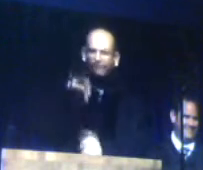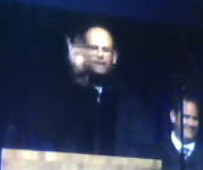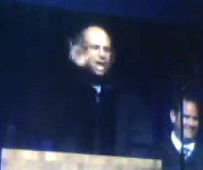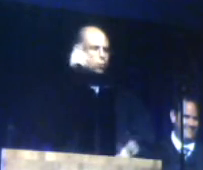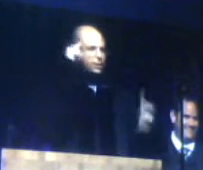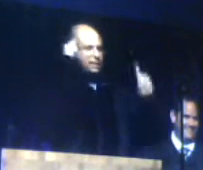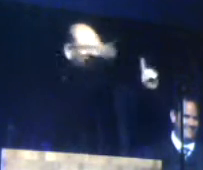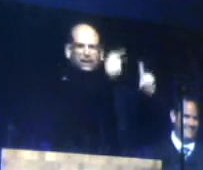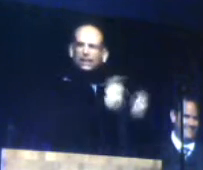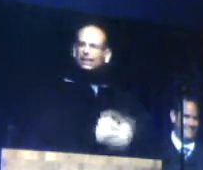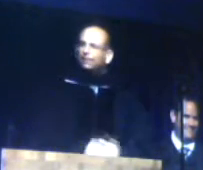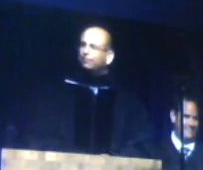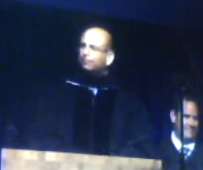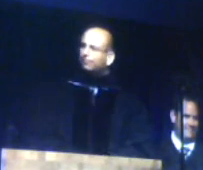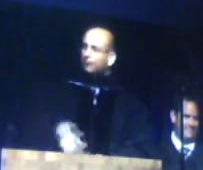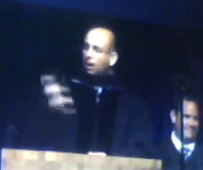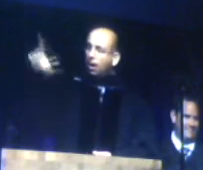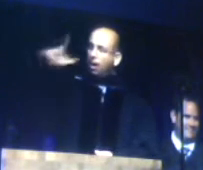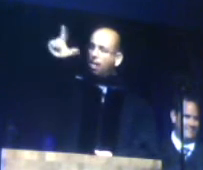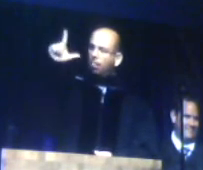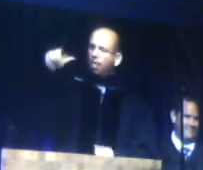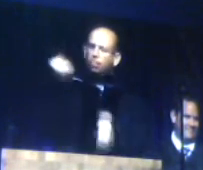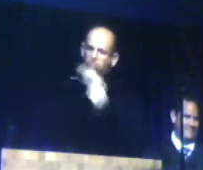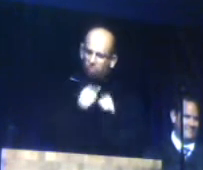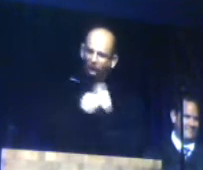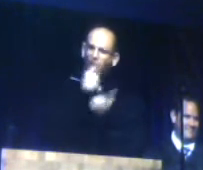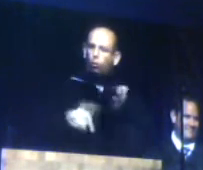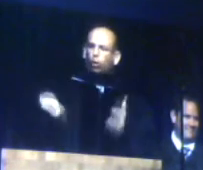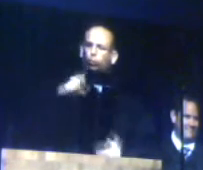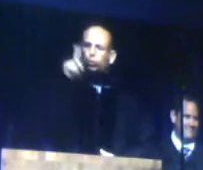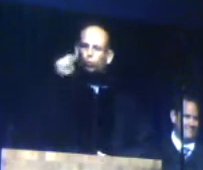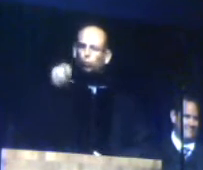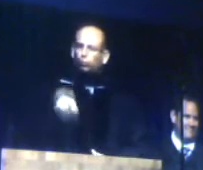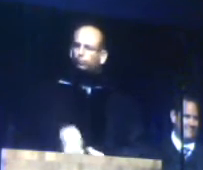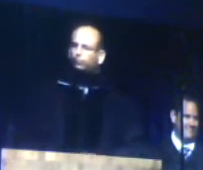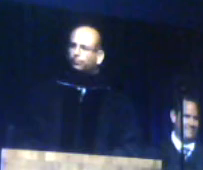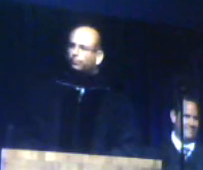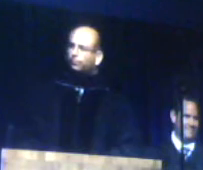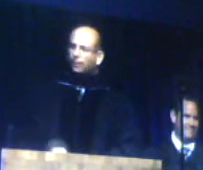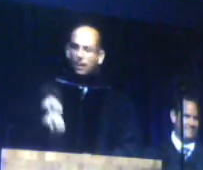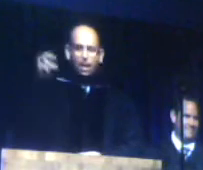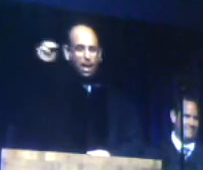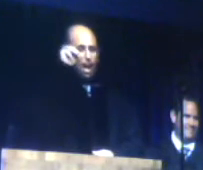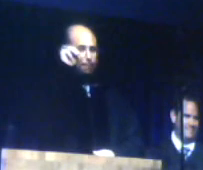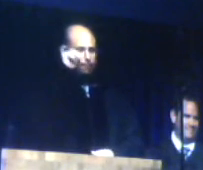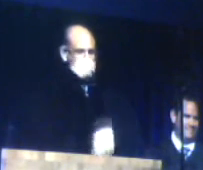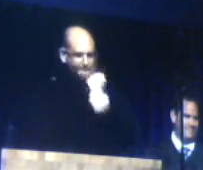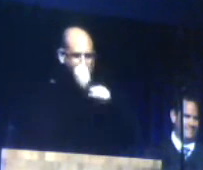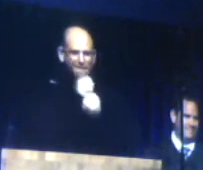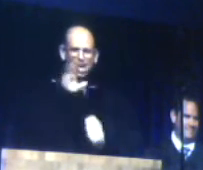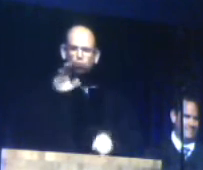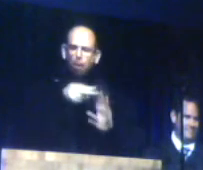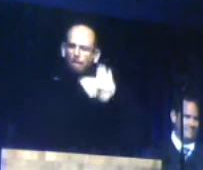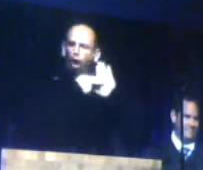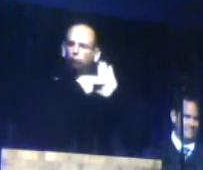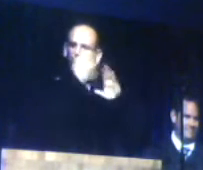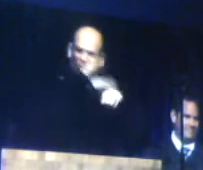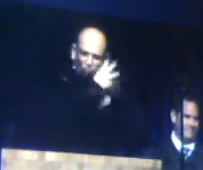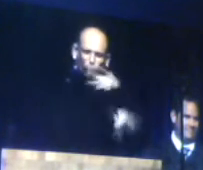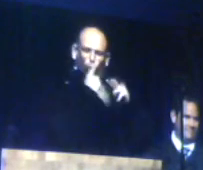R. RID, become part of the RID. L. Love what you do. M. Make your mark